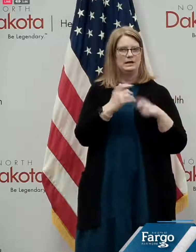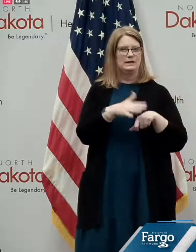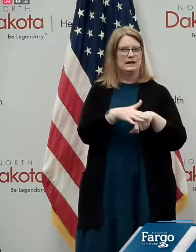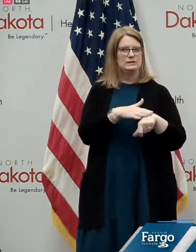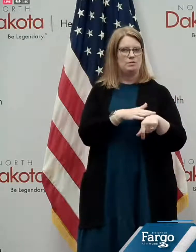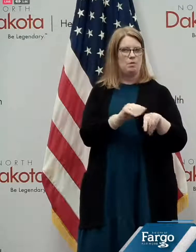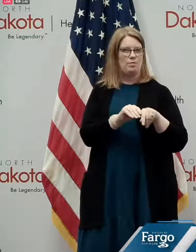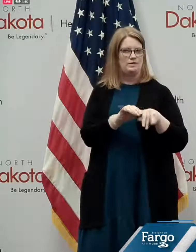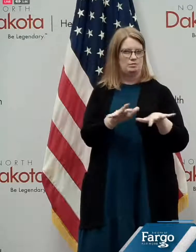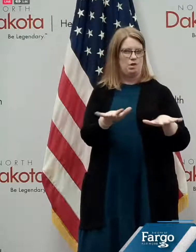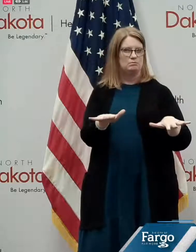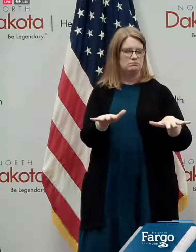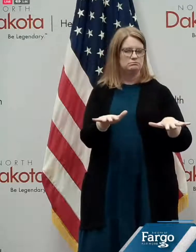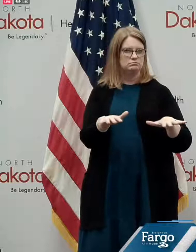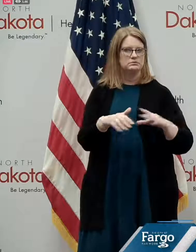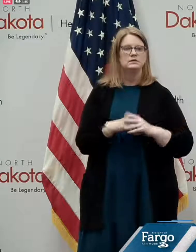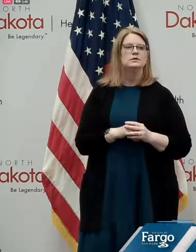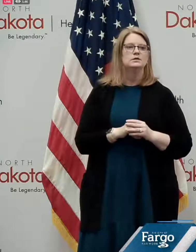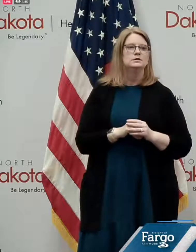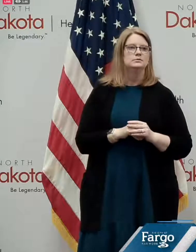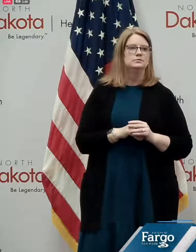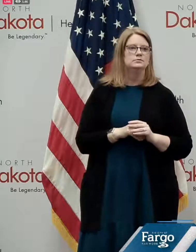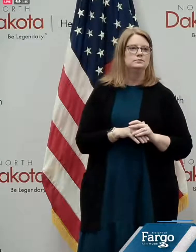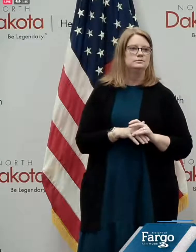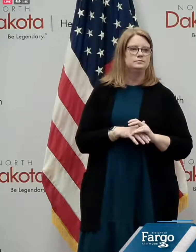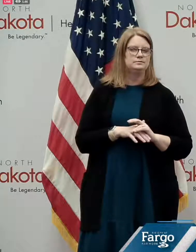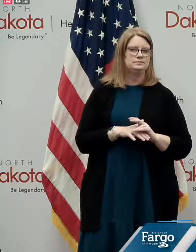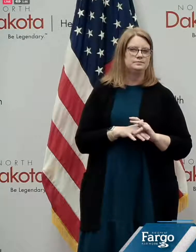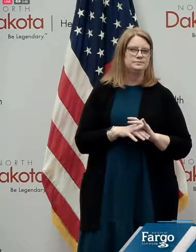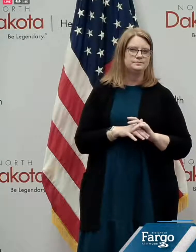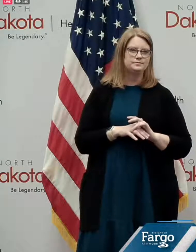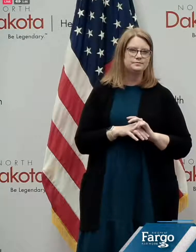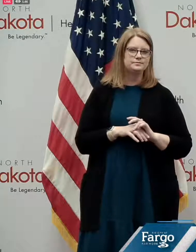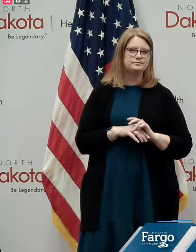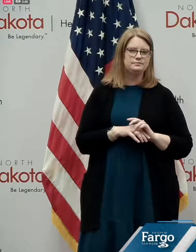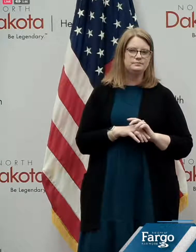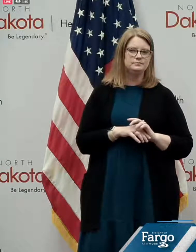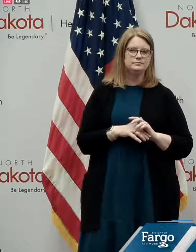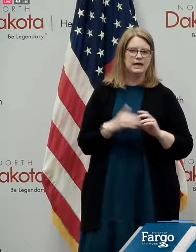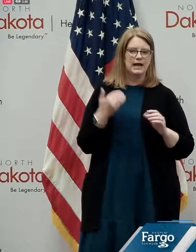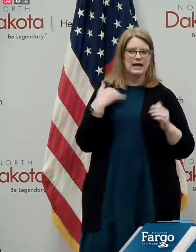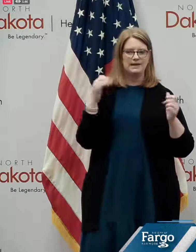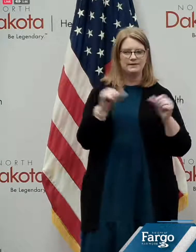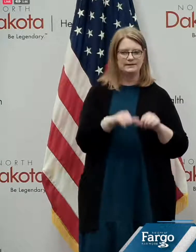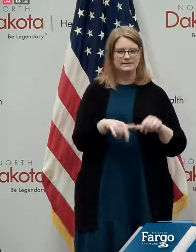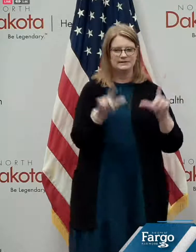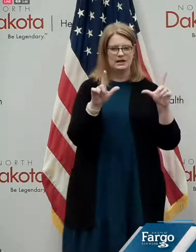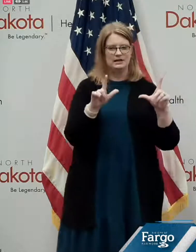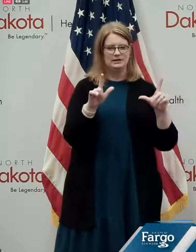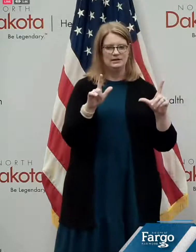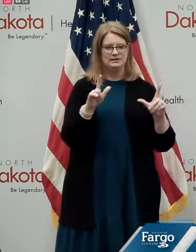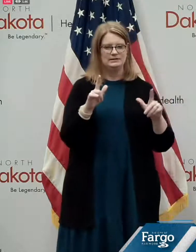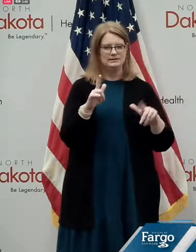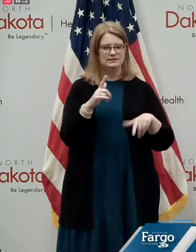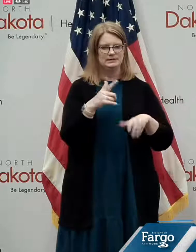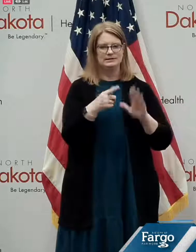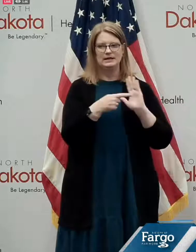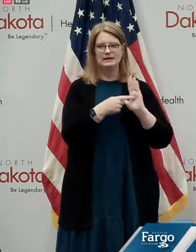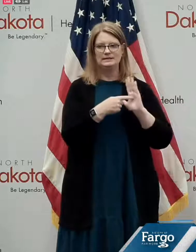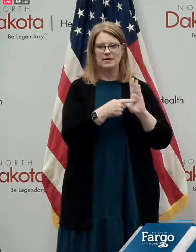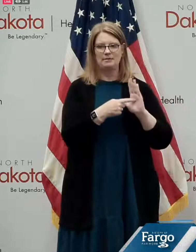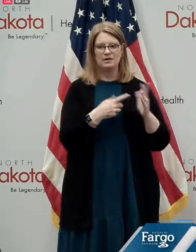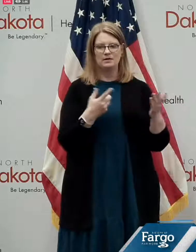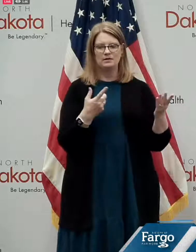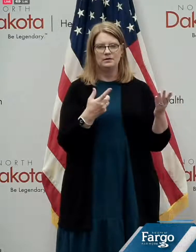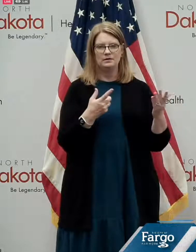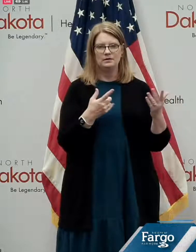And, and again, I know I put the slide up, again, as an example, but it is when you